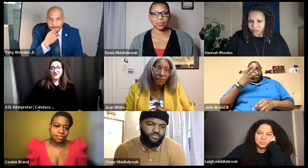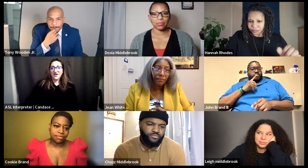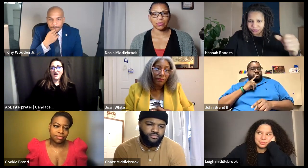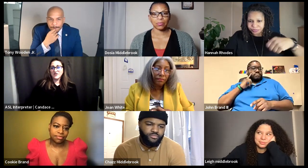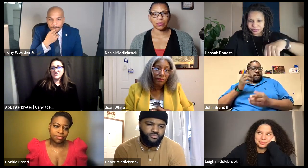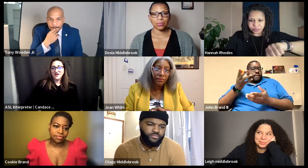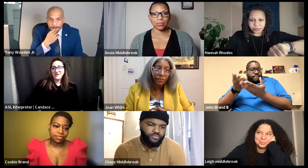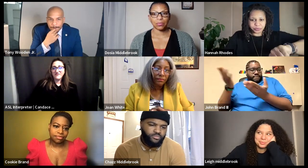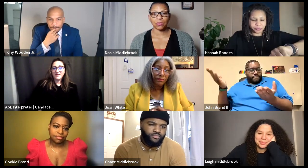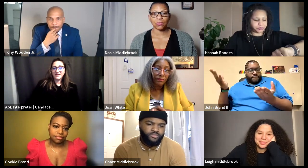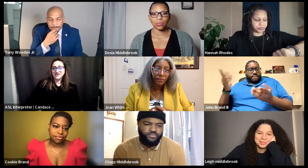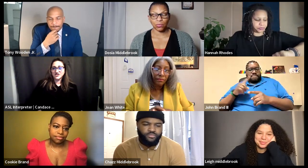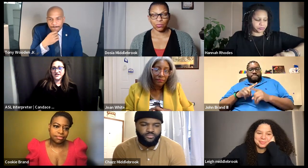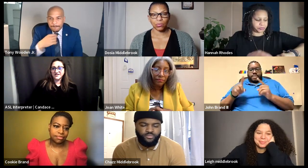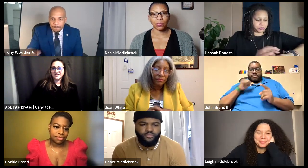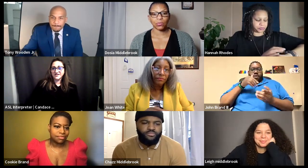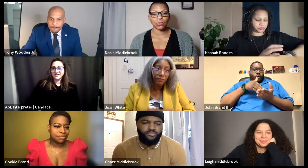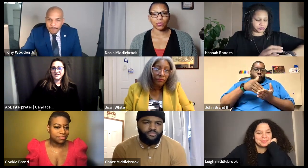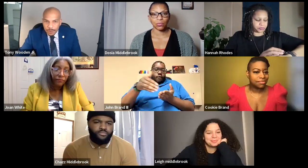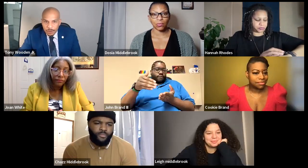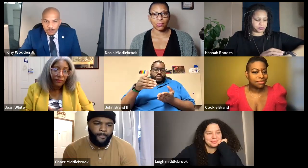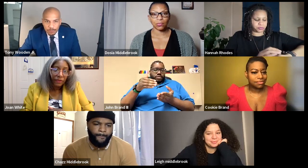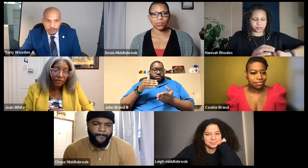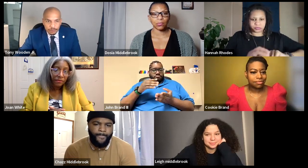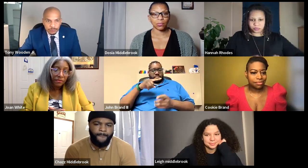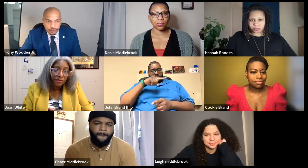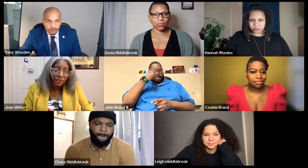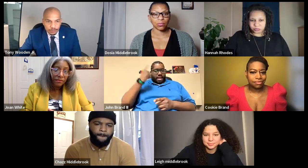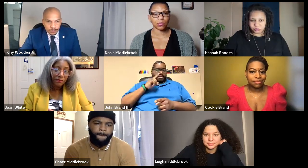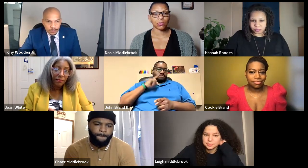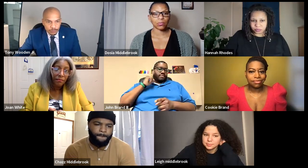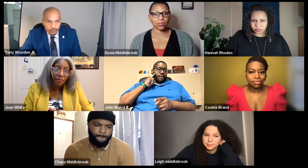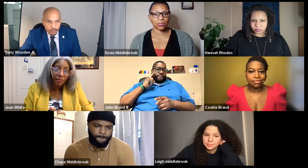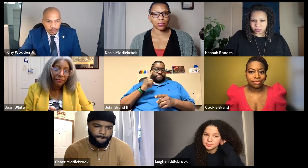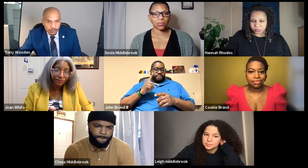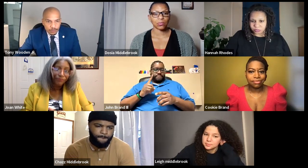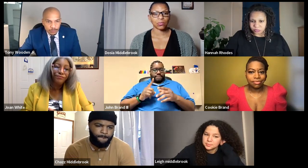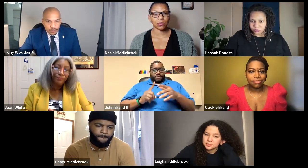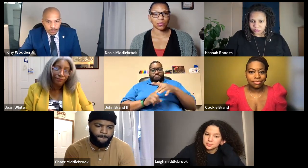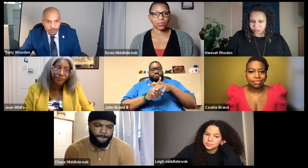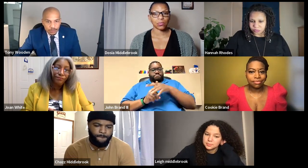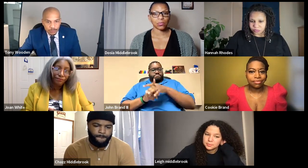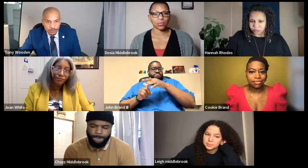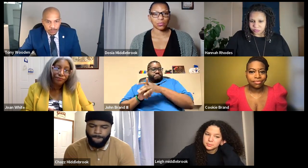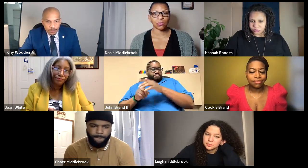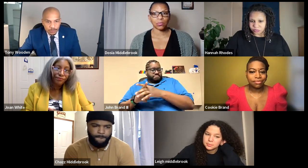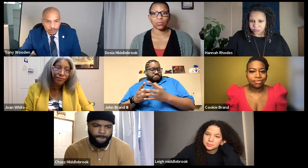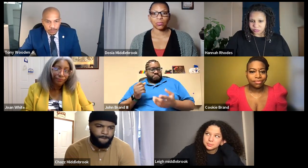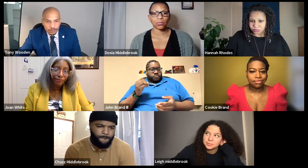yeah, we talk about family history and the documentations of families, and often you have Black deaf families that